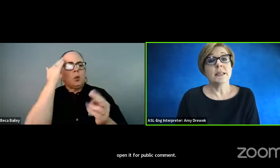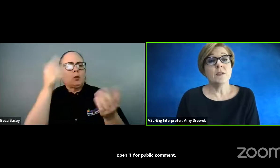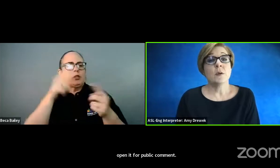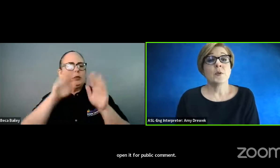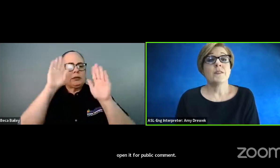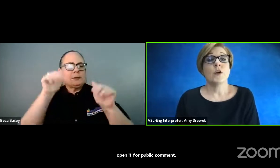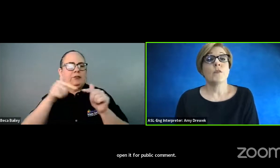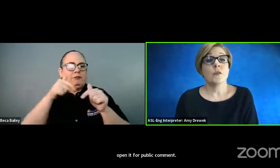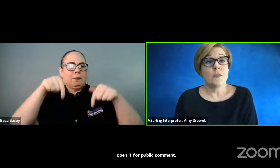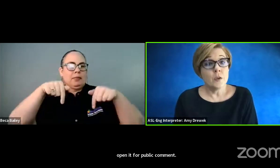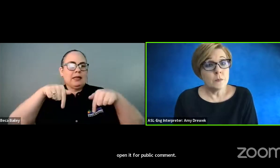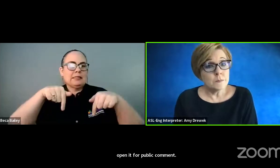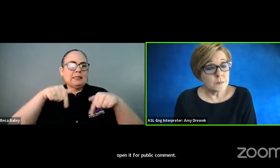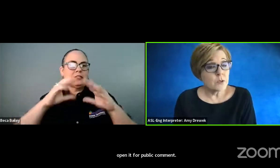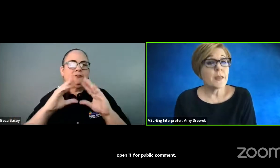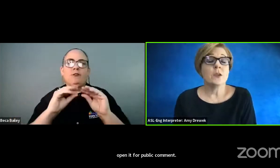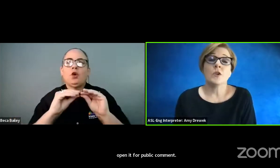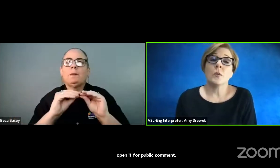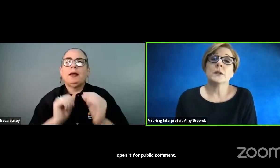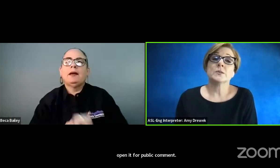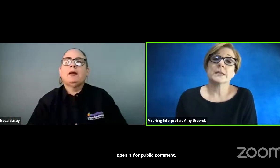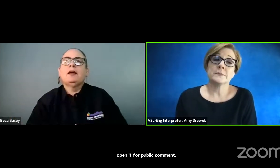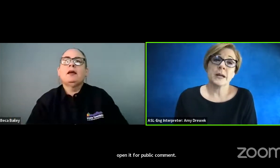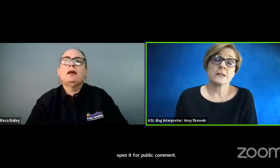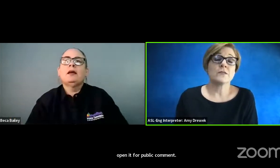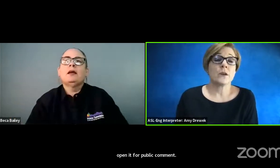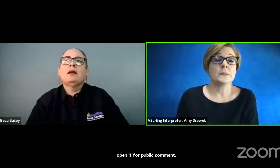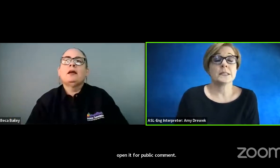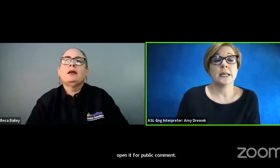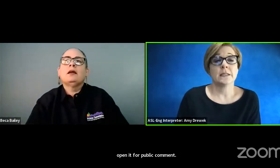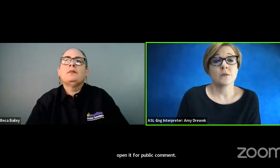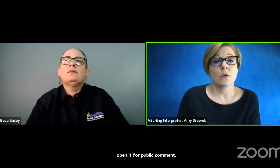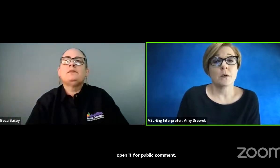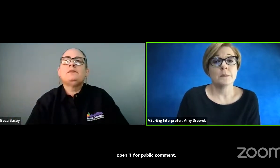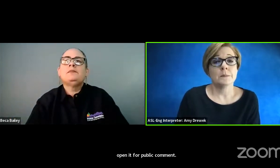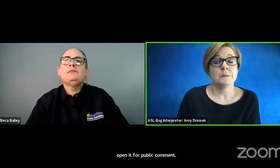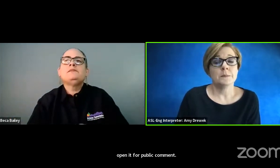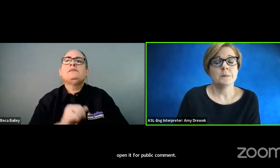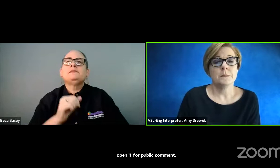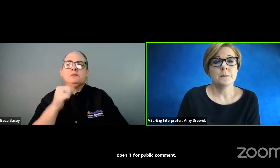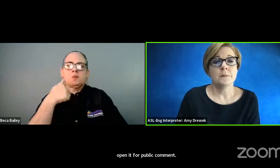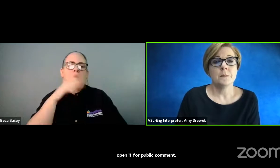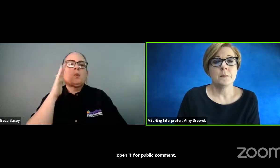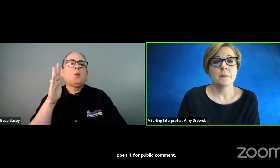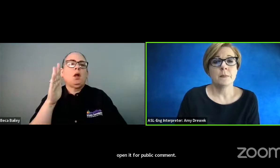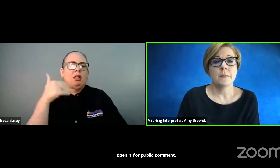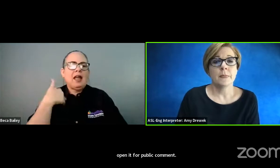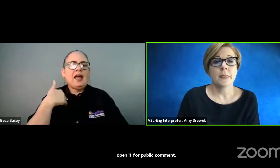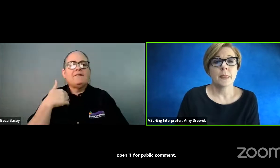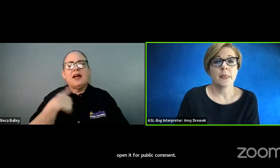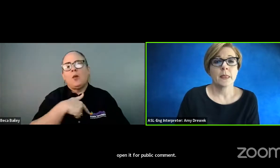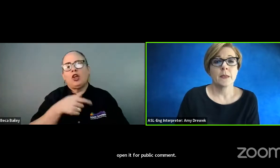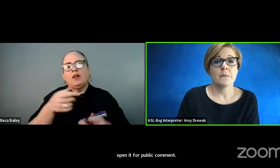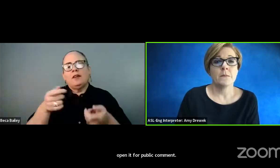I'd like to give you a brief overview so that you know what to expect from today's forum.